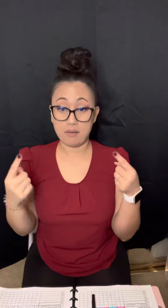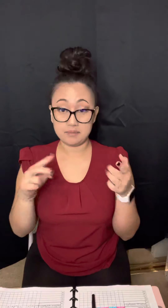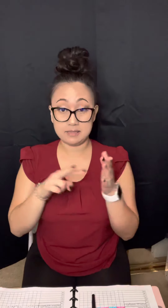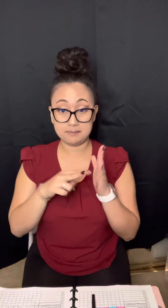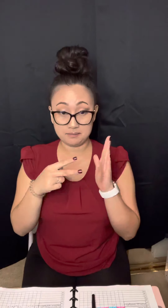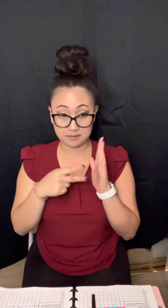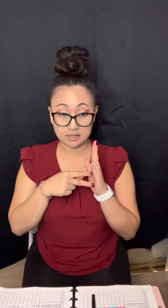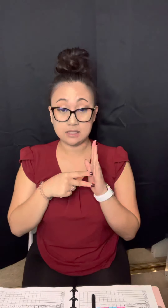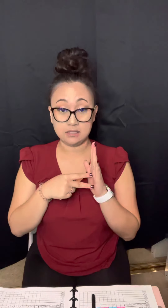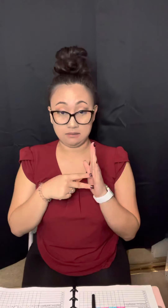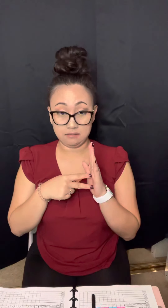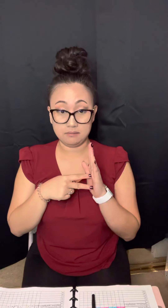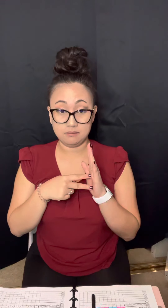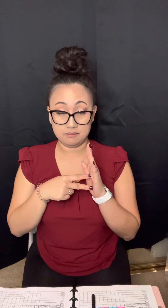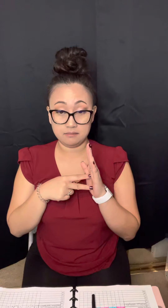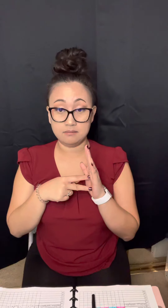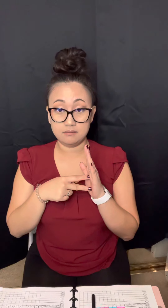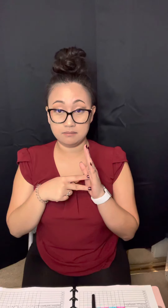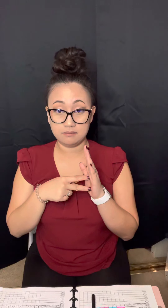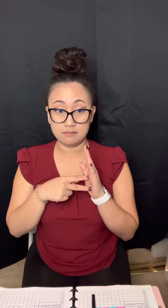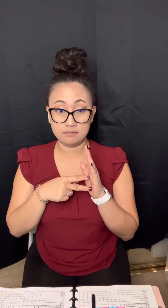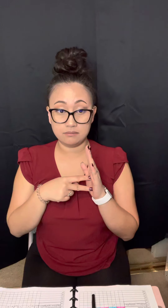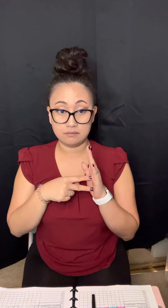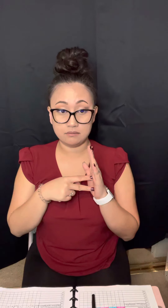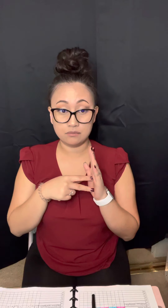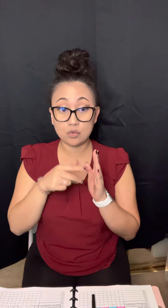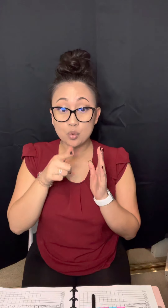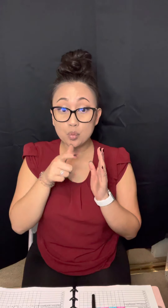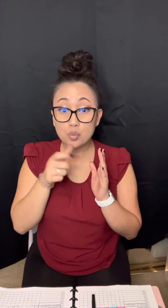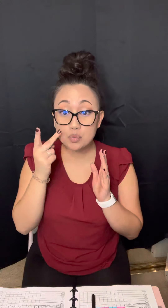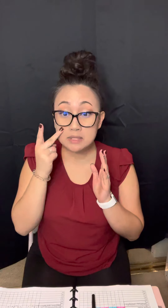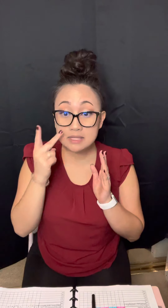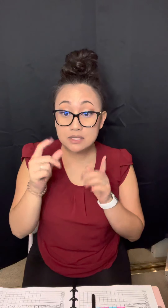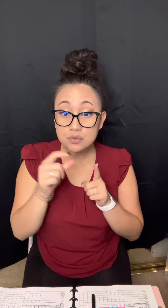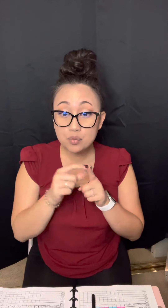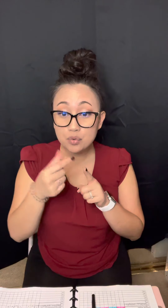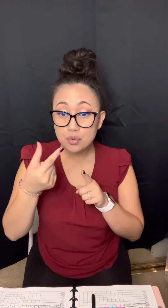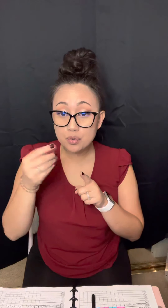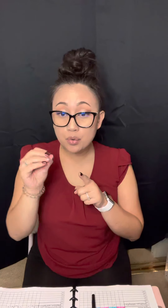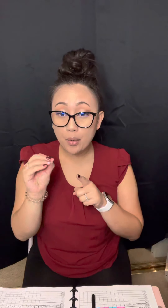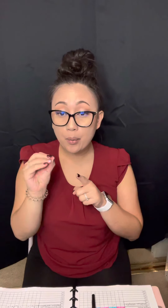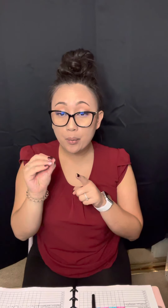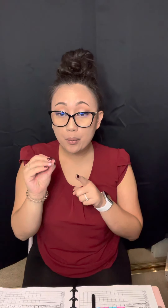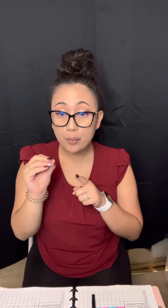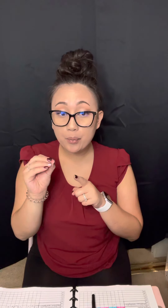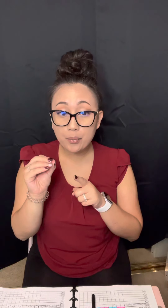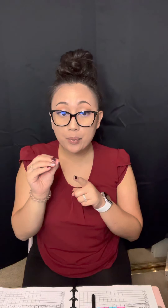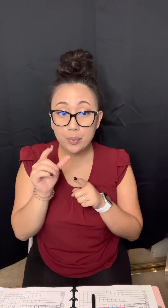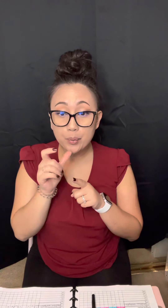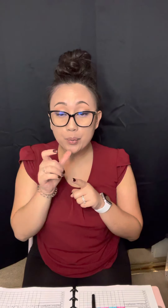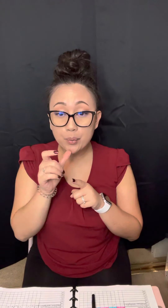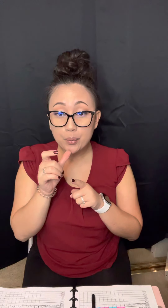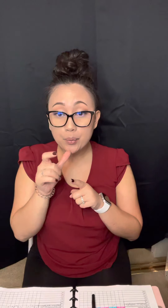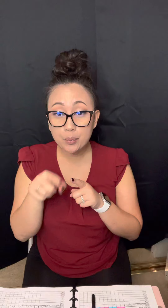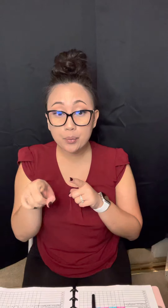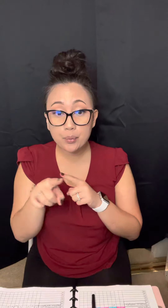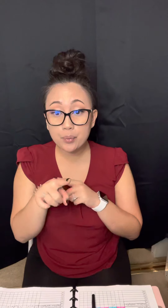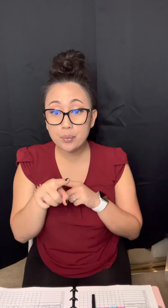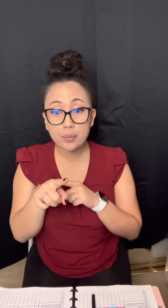come is go. Who sees it? Who sees the word go? Okay. Show me on your